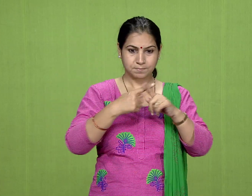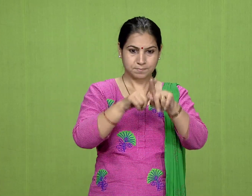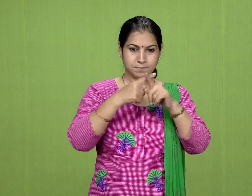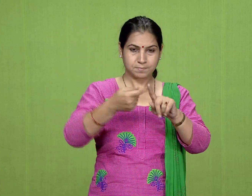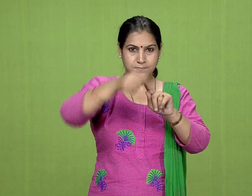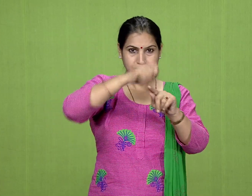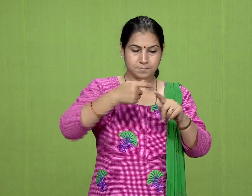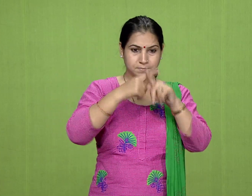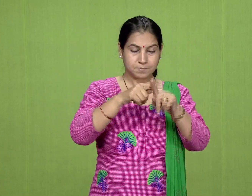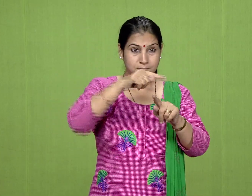along its length,